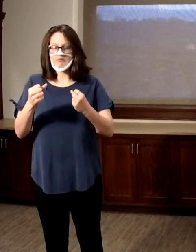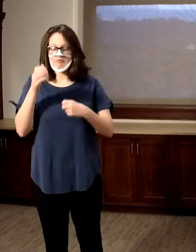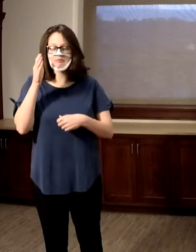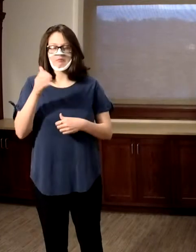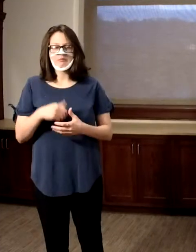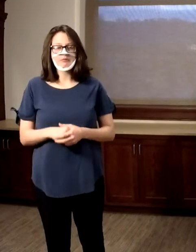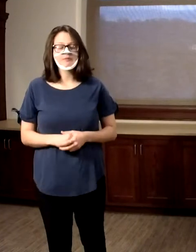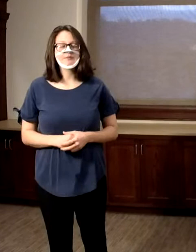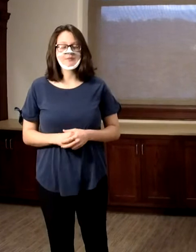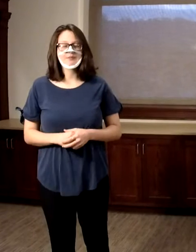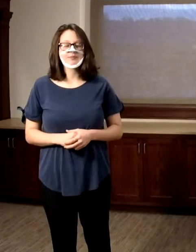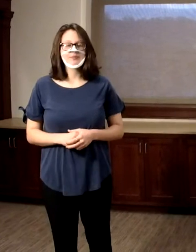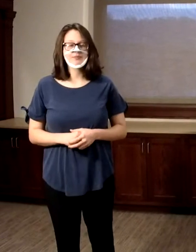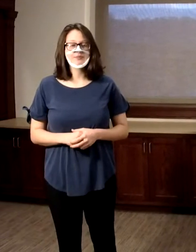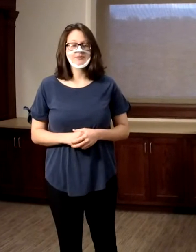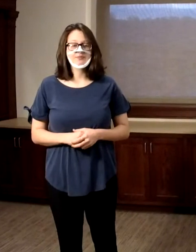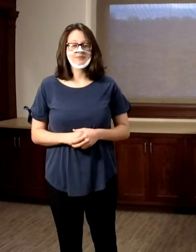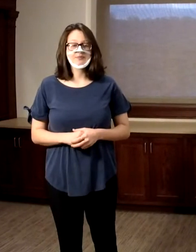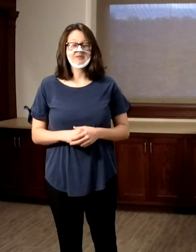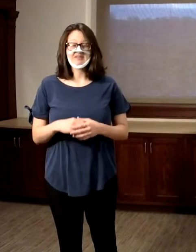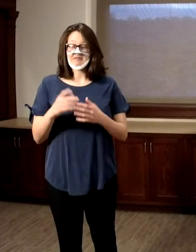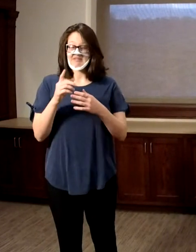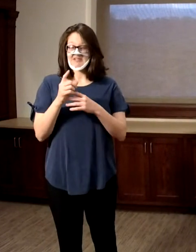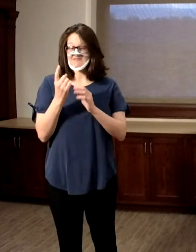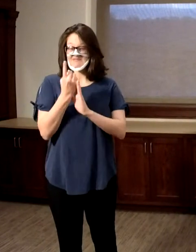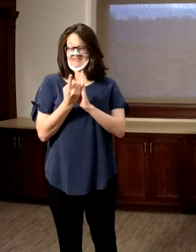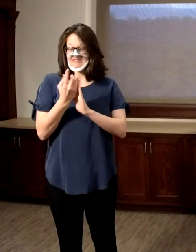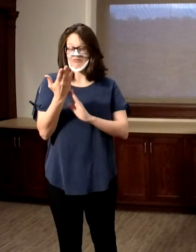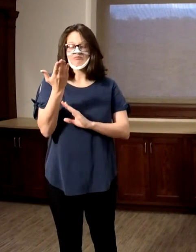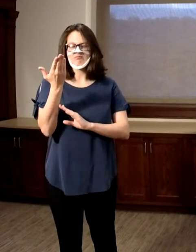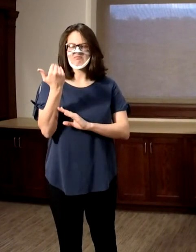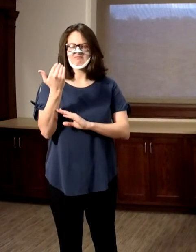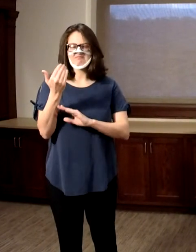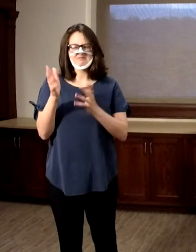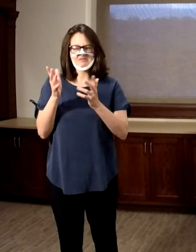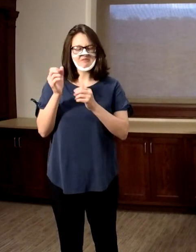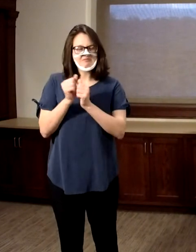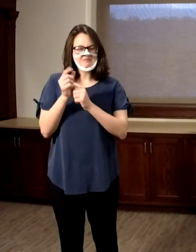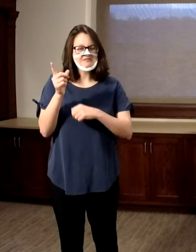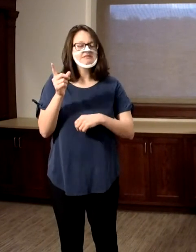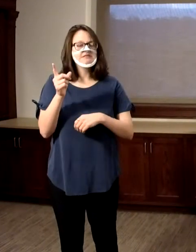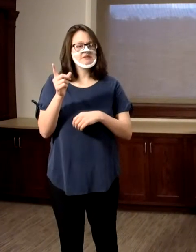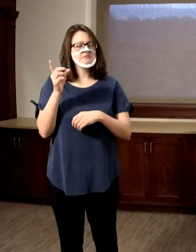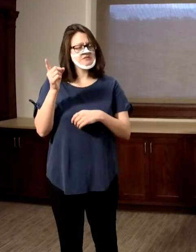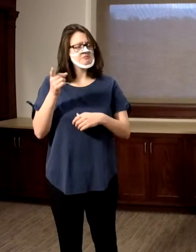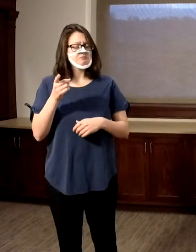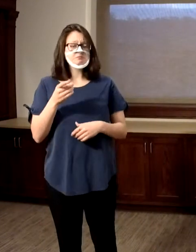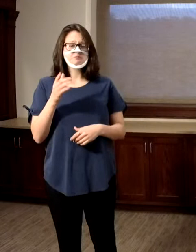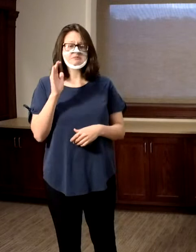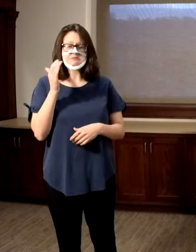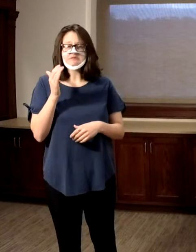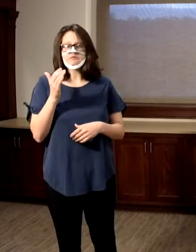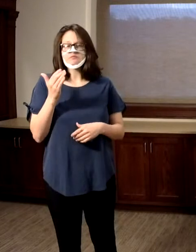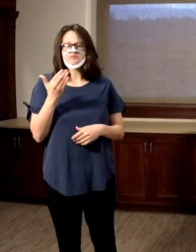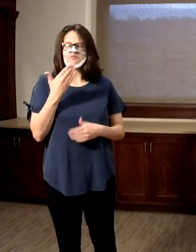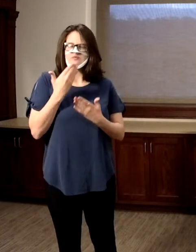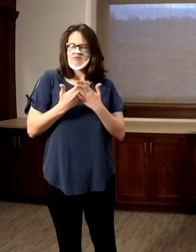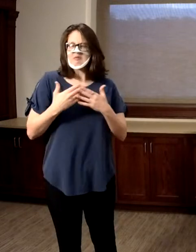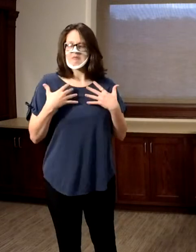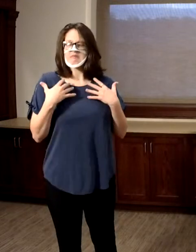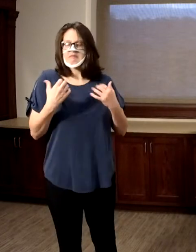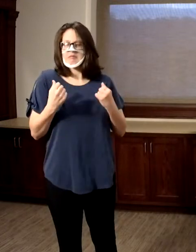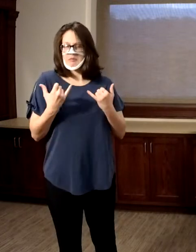fine. I talked to the governor about an hour ago. He seems in really good spirits. He seems very healthy to this